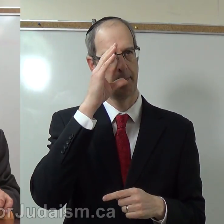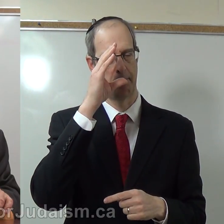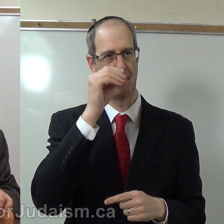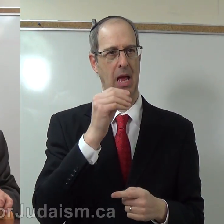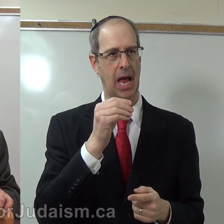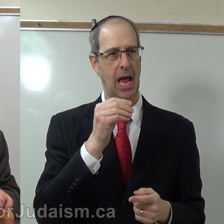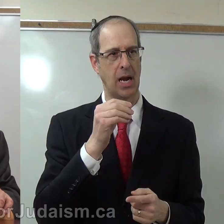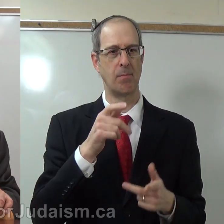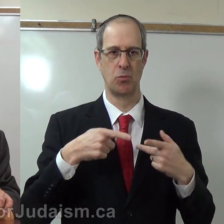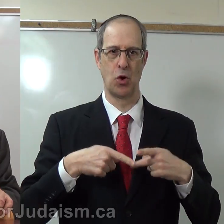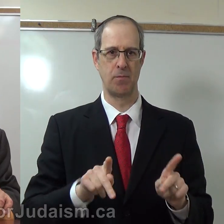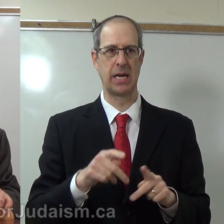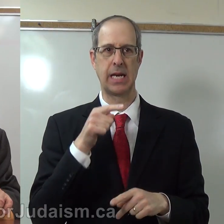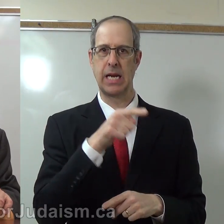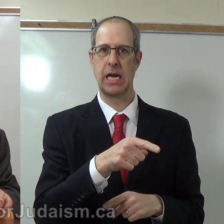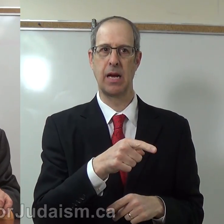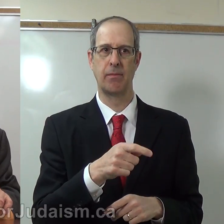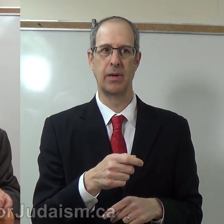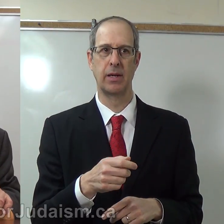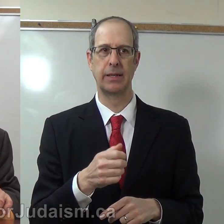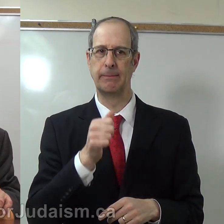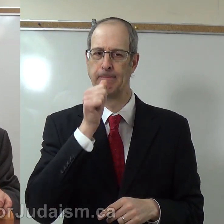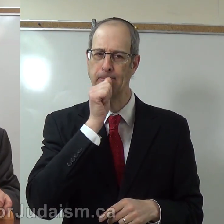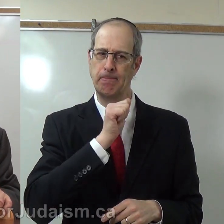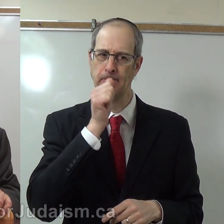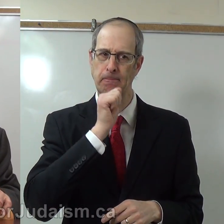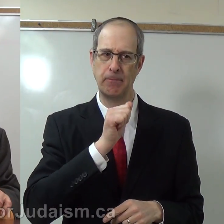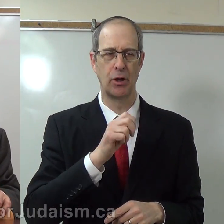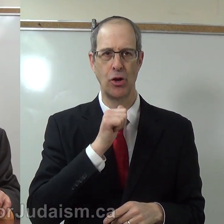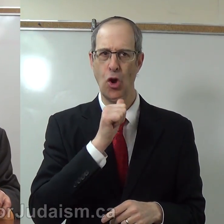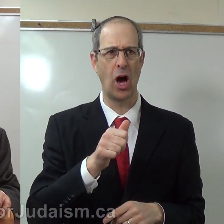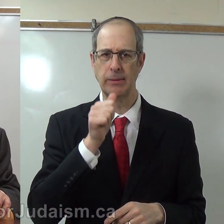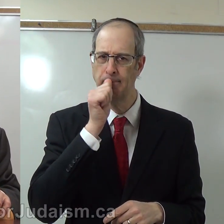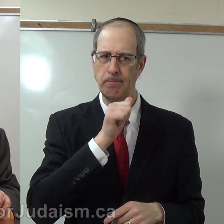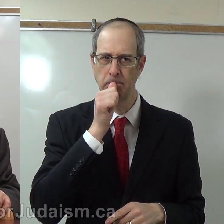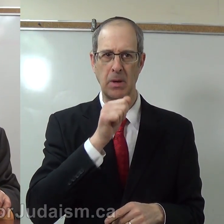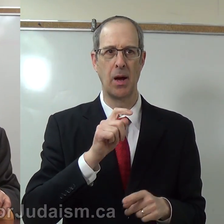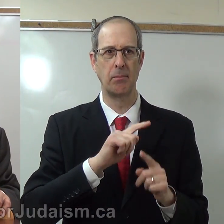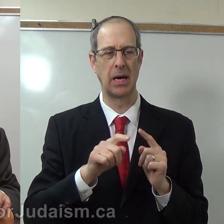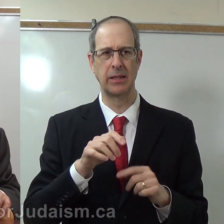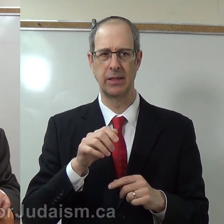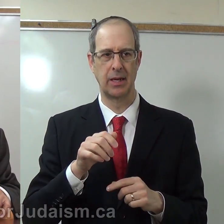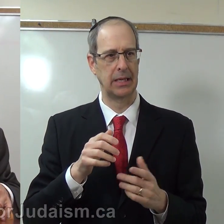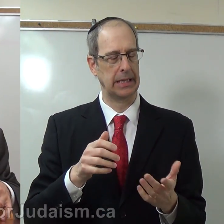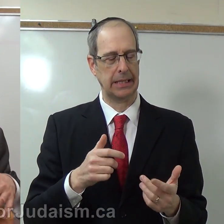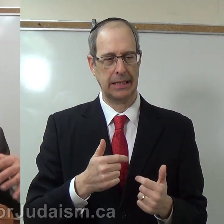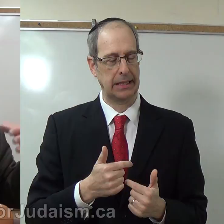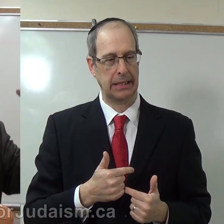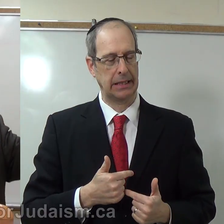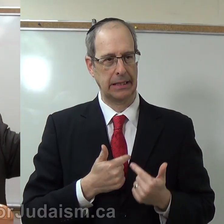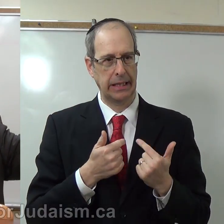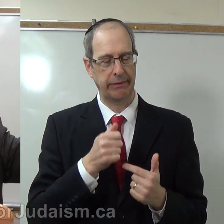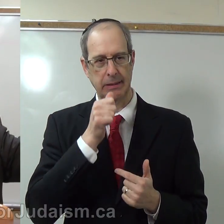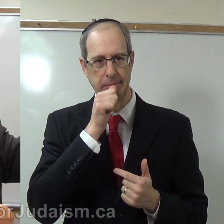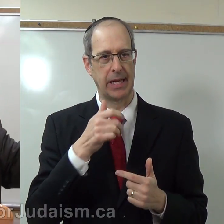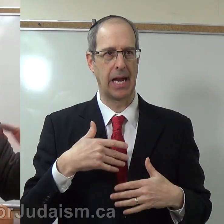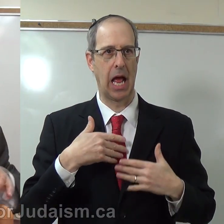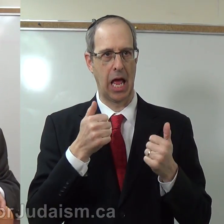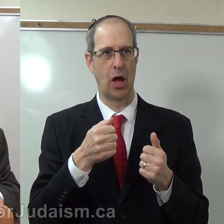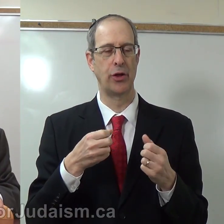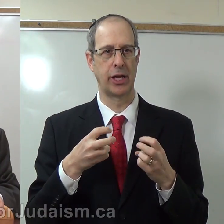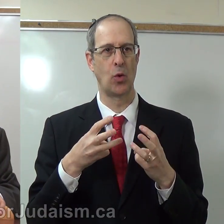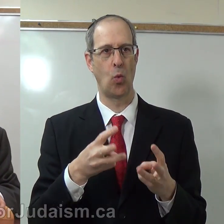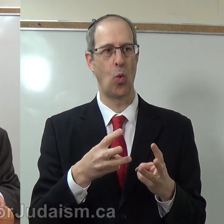allowed him to exist and not just exist but to survive in a healthy way